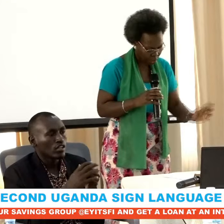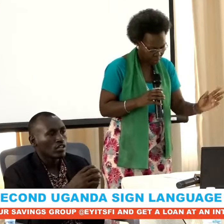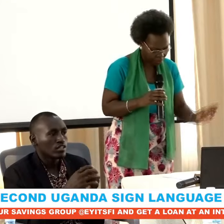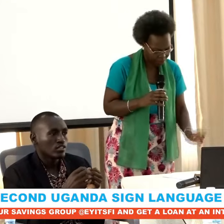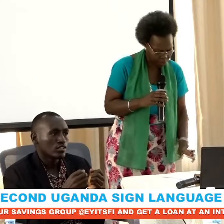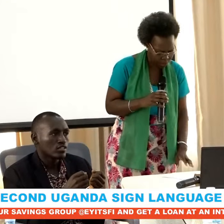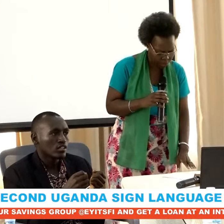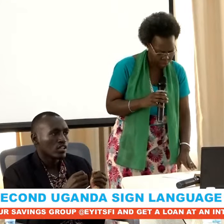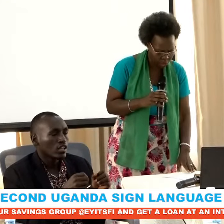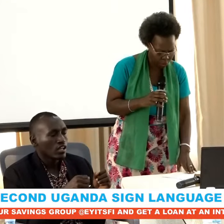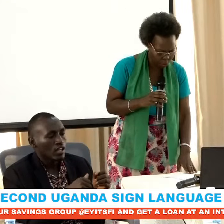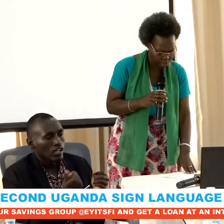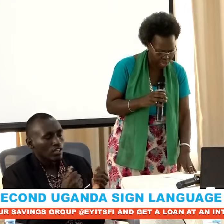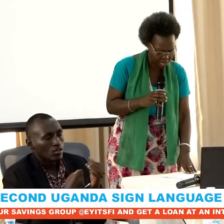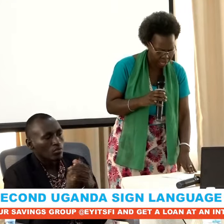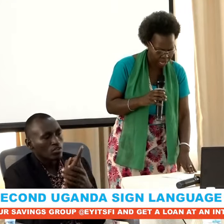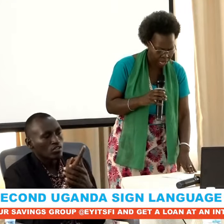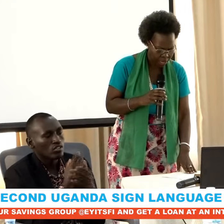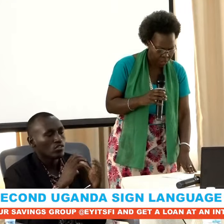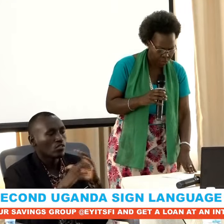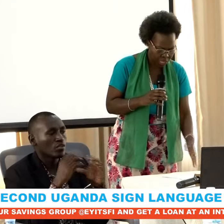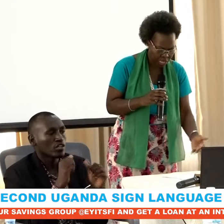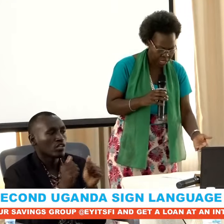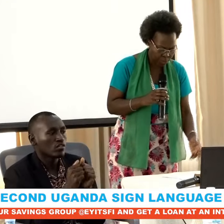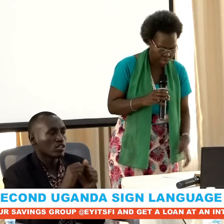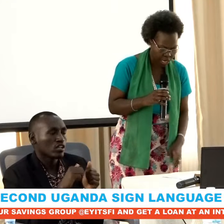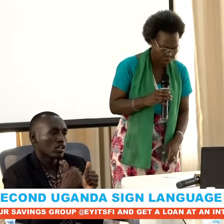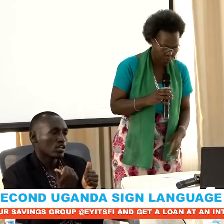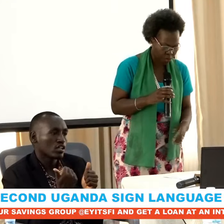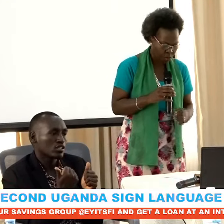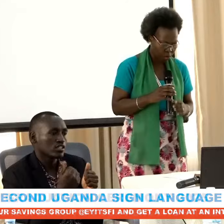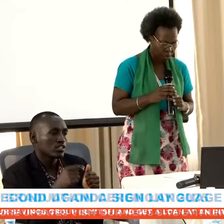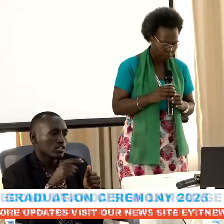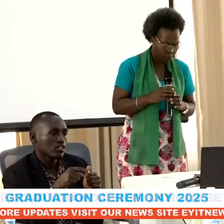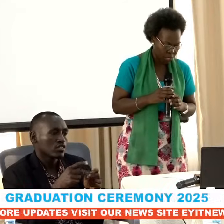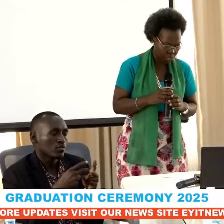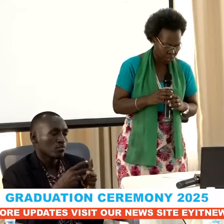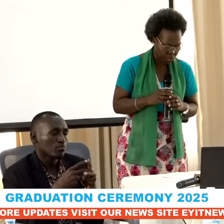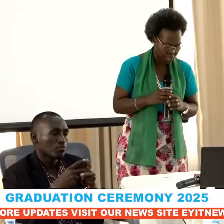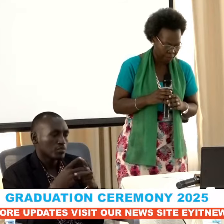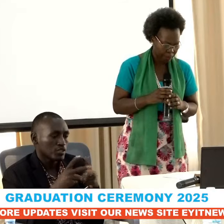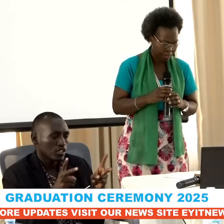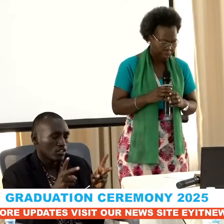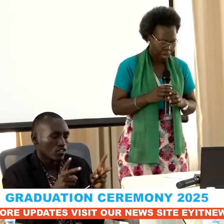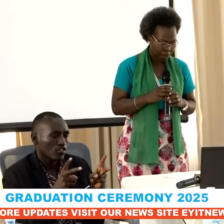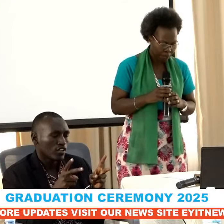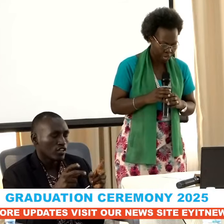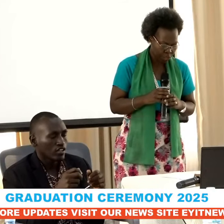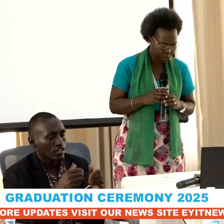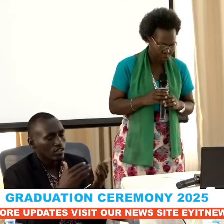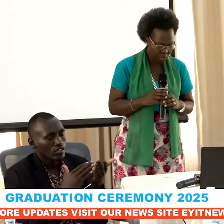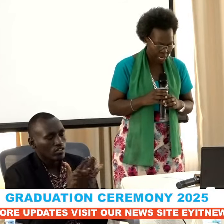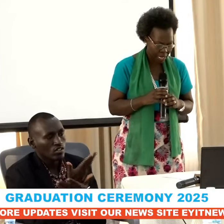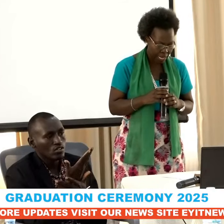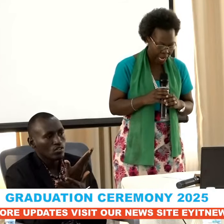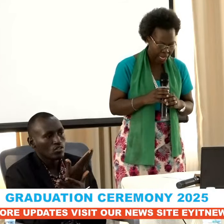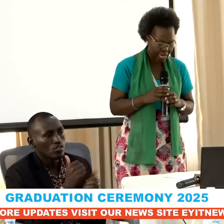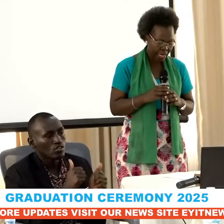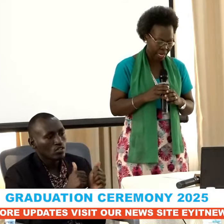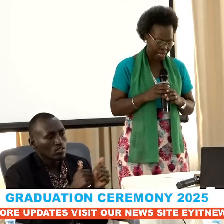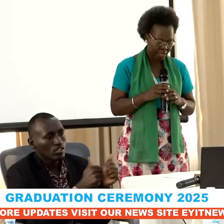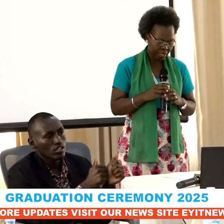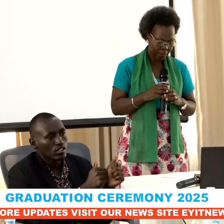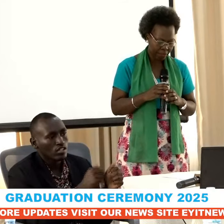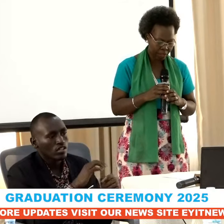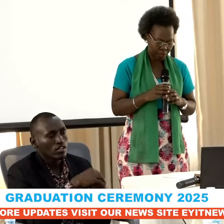to other fields, and I hope it does. So this is the beginning of a new advocacy journey, a pledge to create